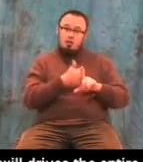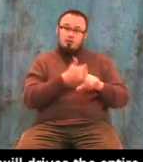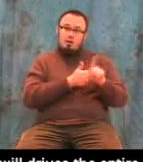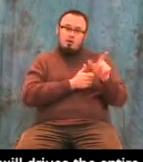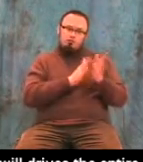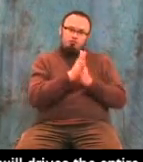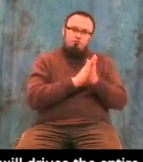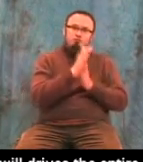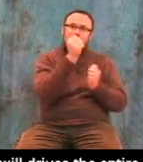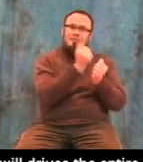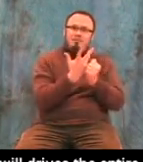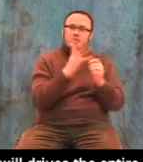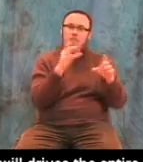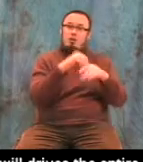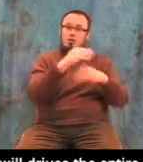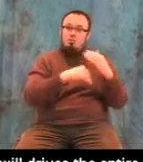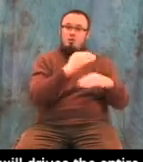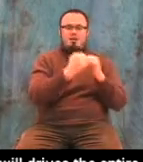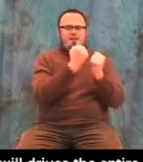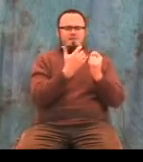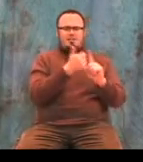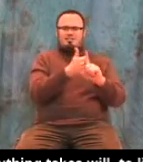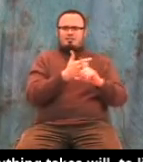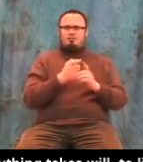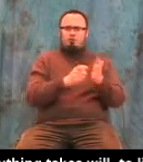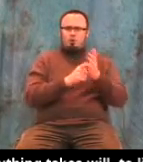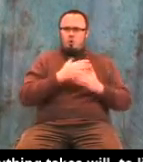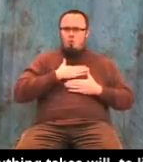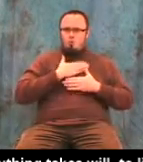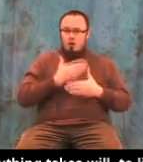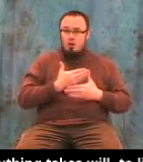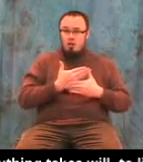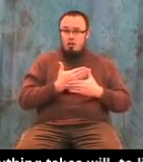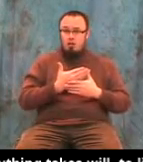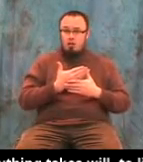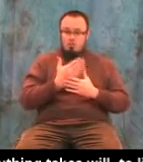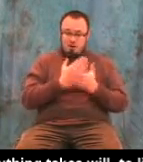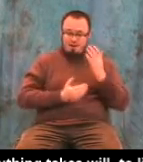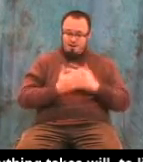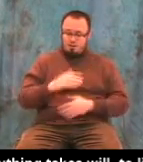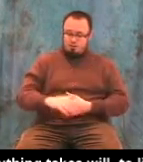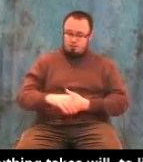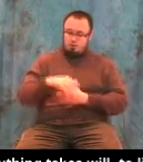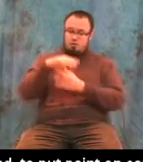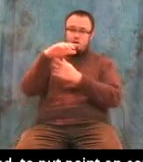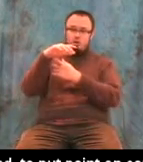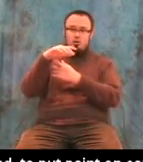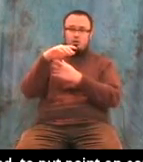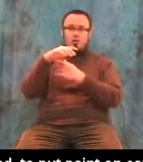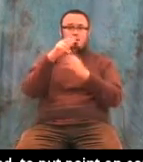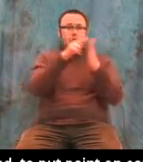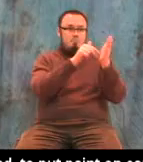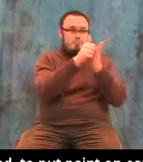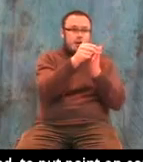entire process. Everything takes will, to lift up one's hand, to put paint on canvas,